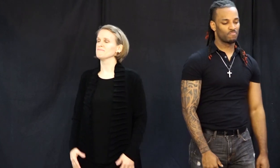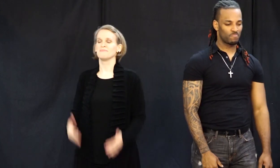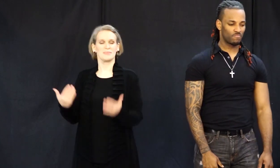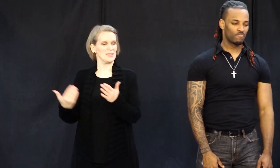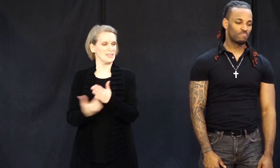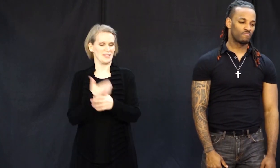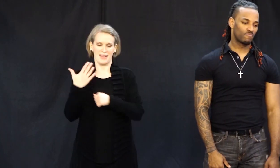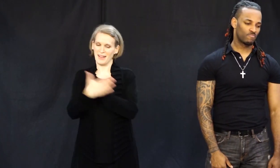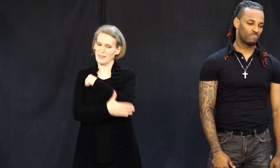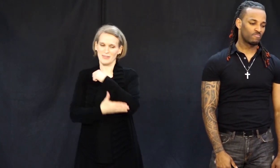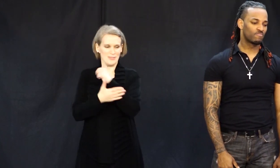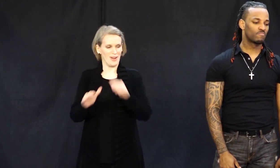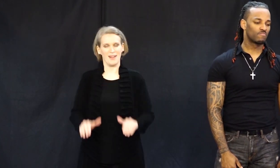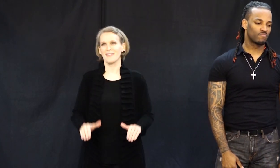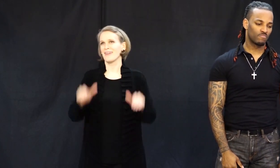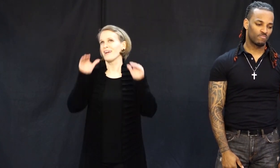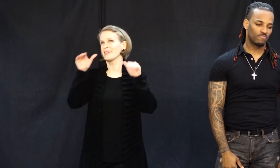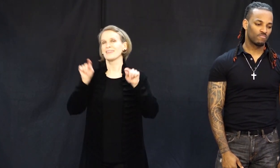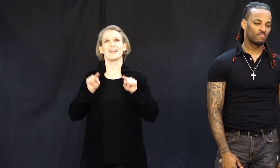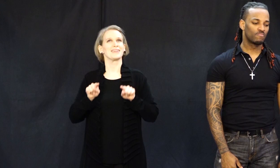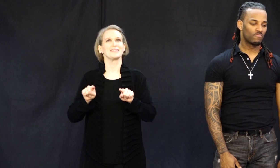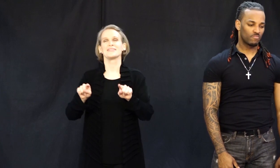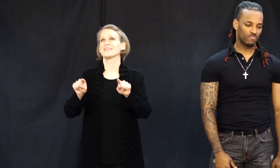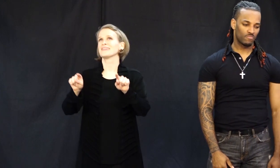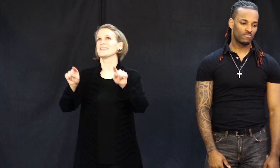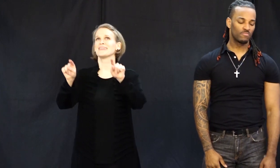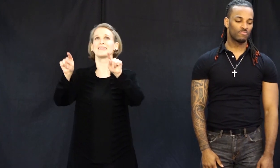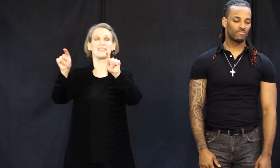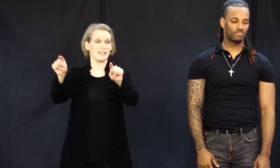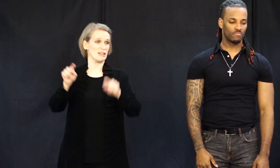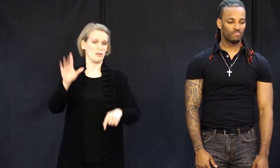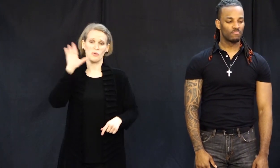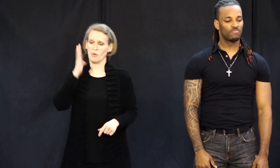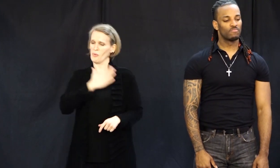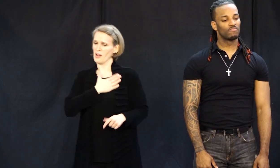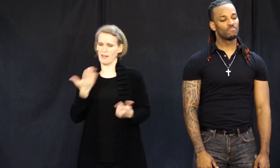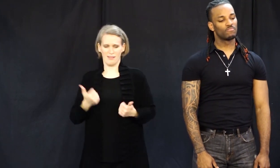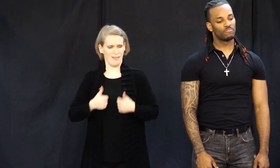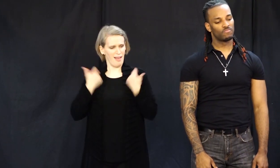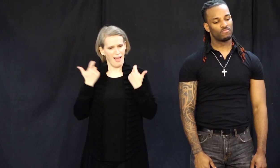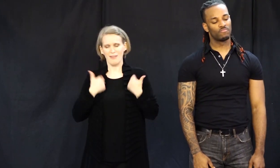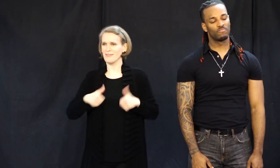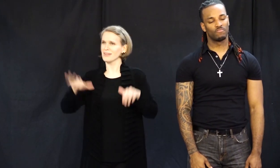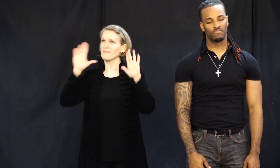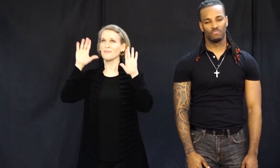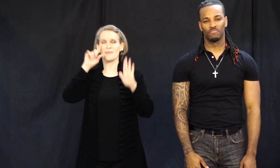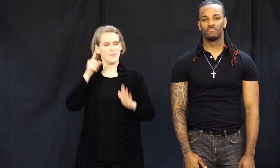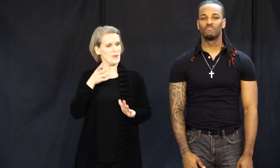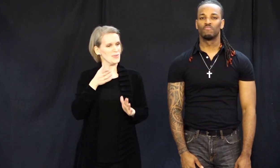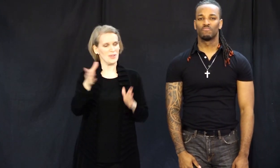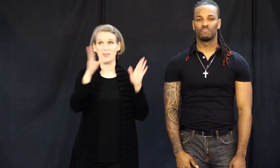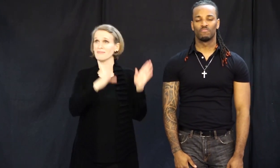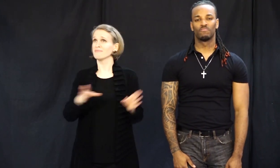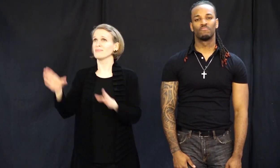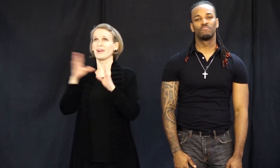We'll come of age with our young nation. We'll bleed and fight for you. We'll make it right for